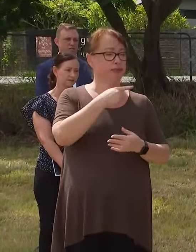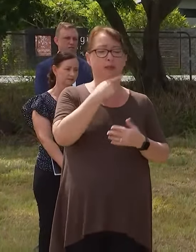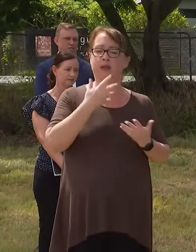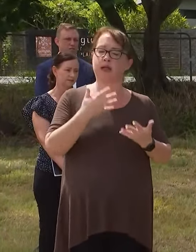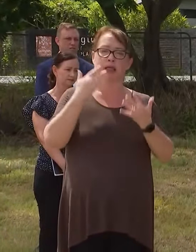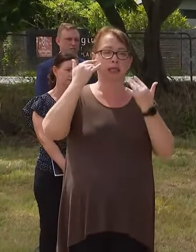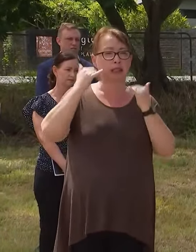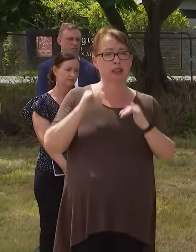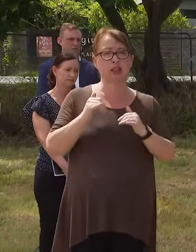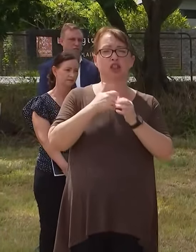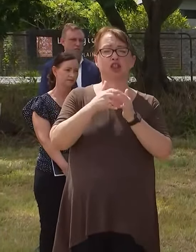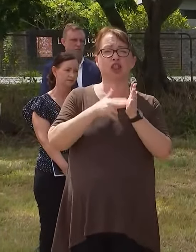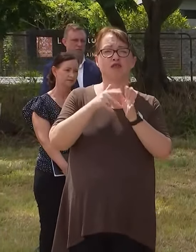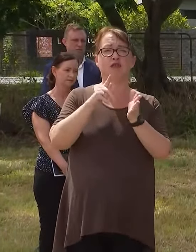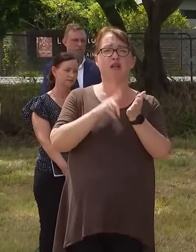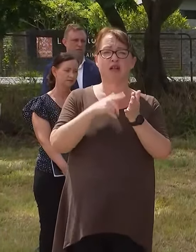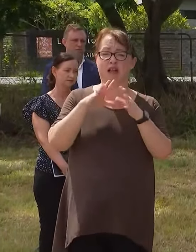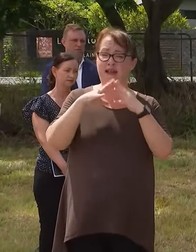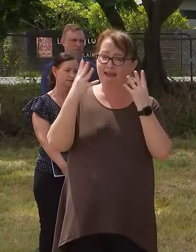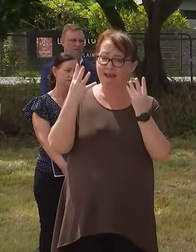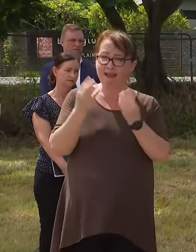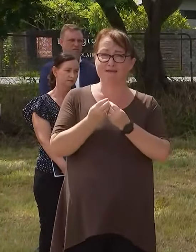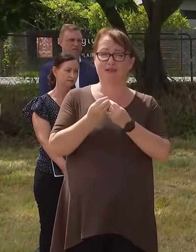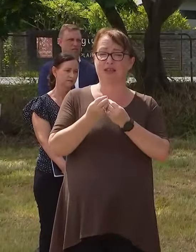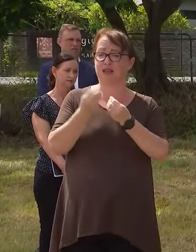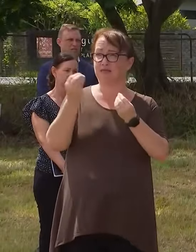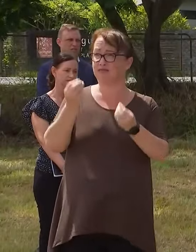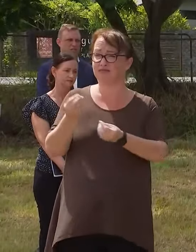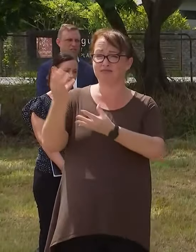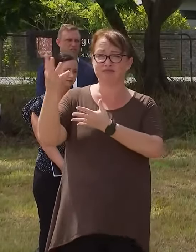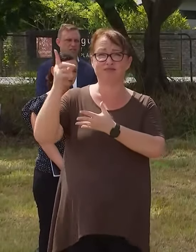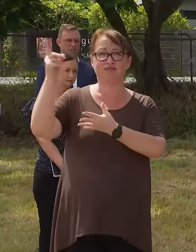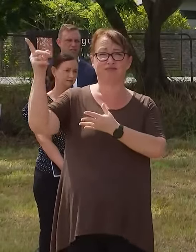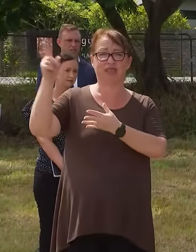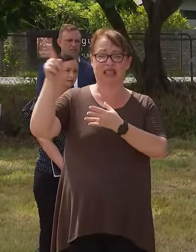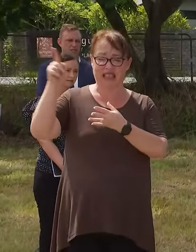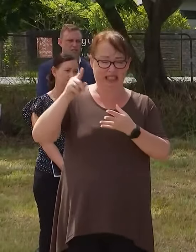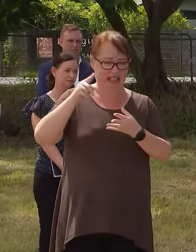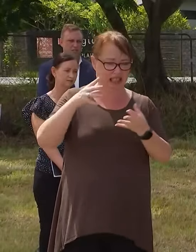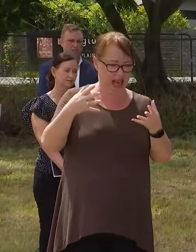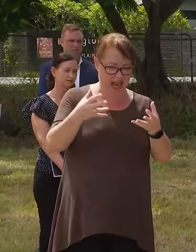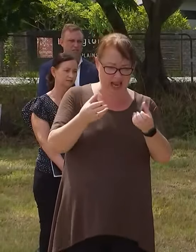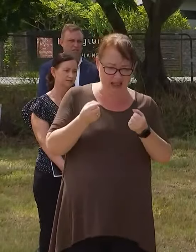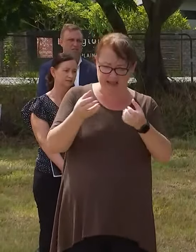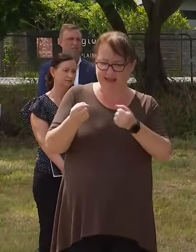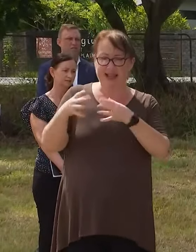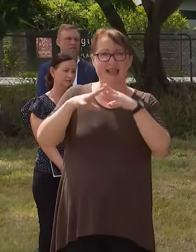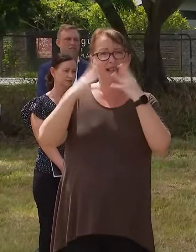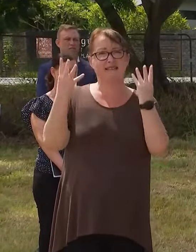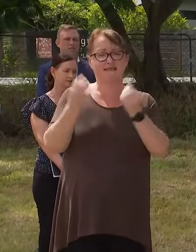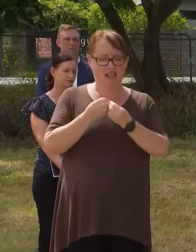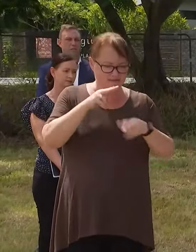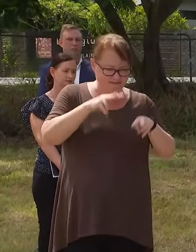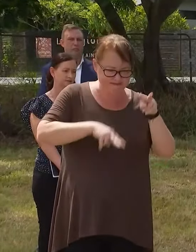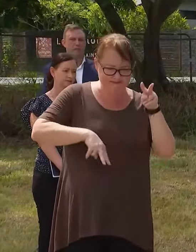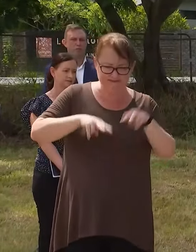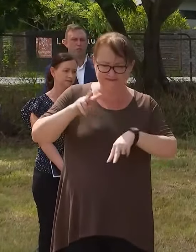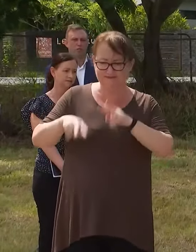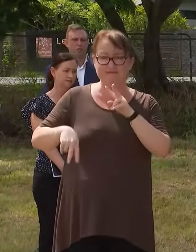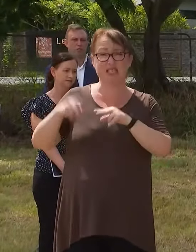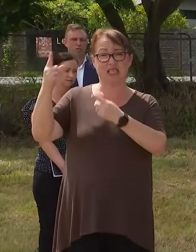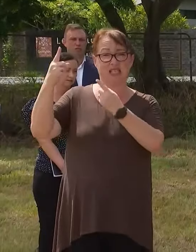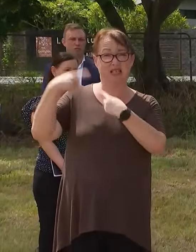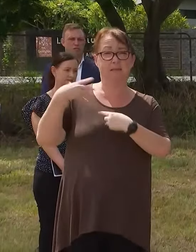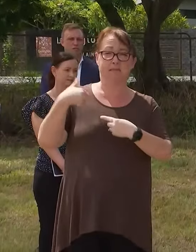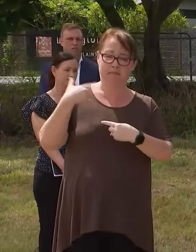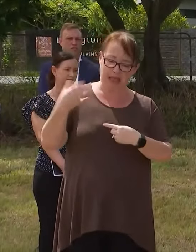and he gave me the clear advice, after he had all of the advice in front of him, that I had to act. But